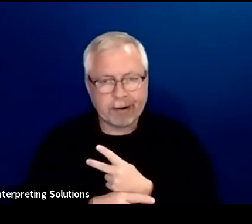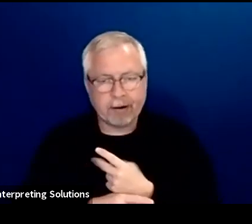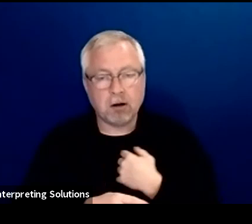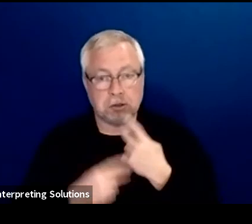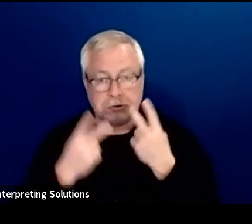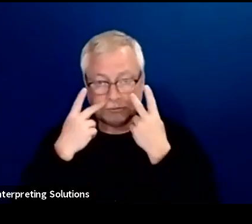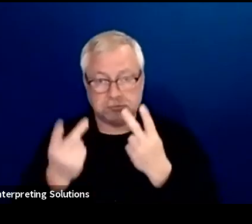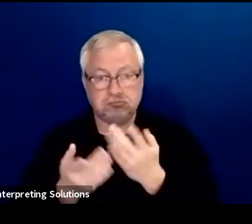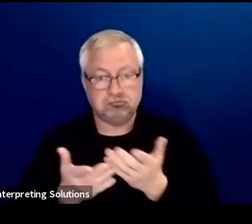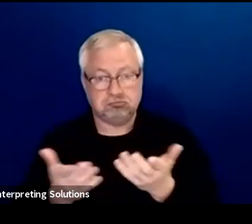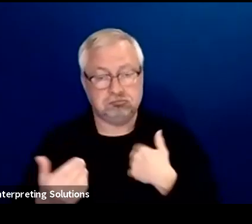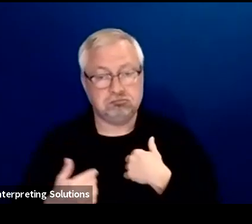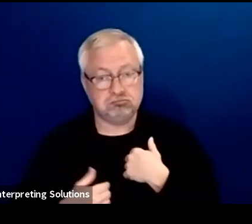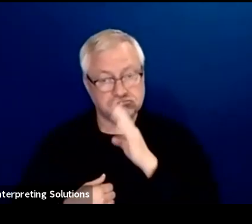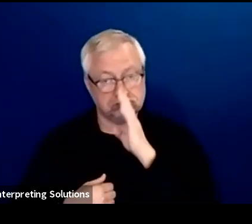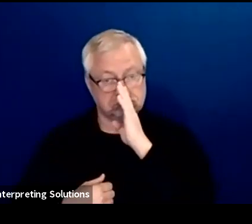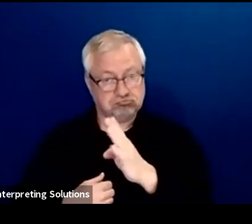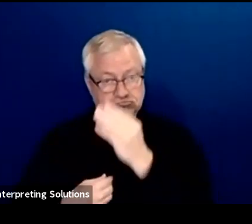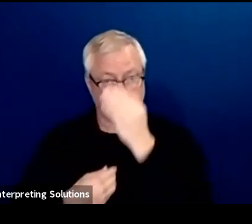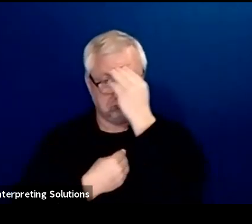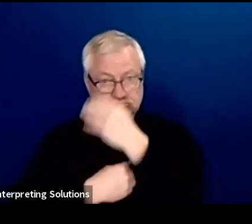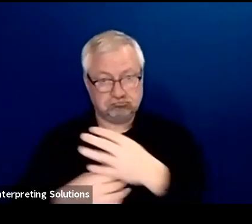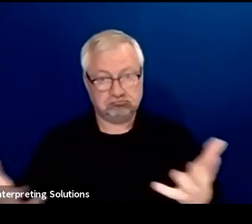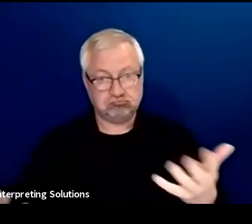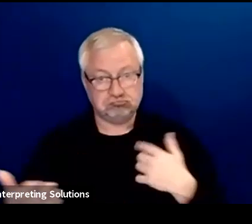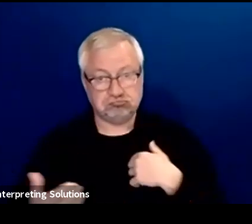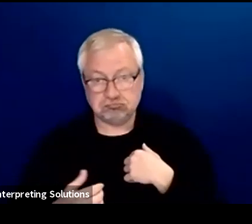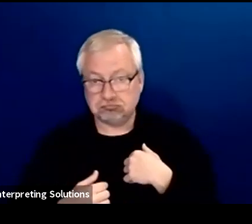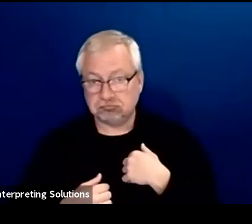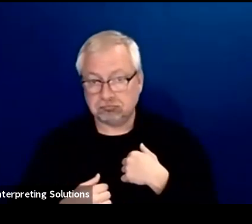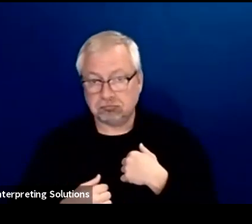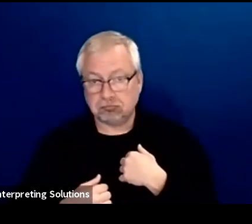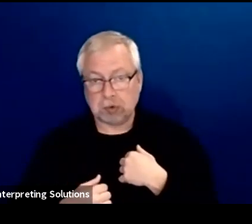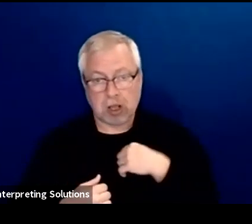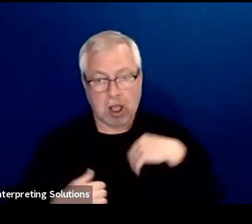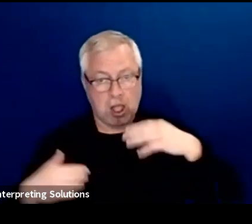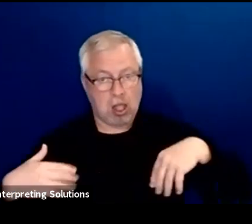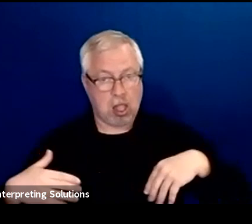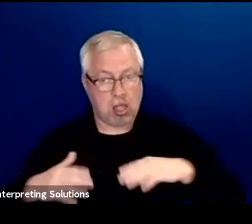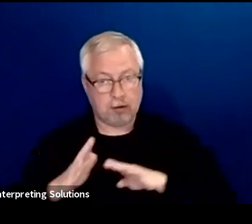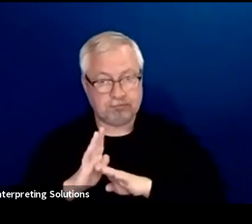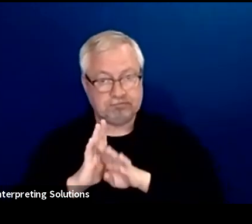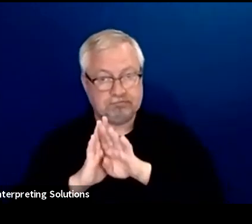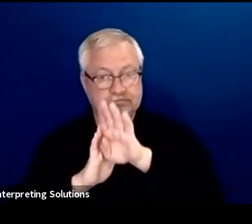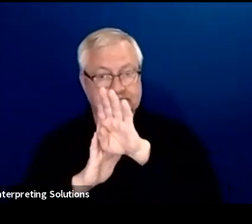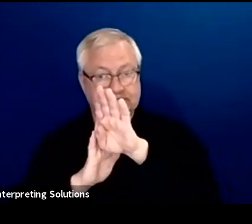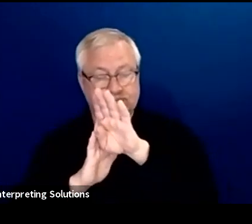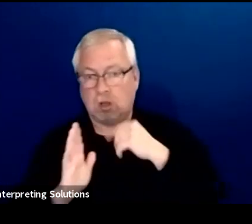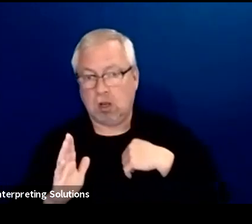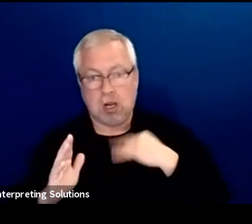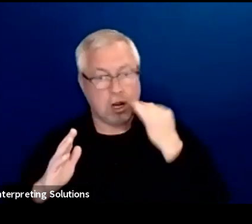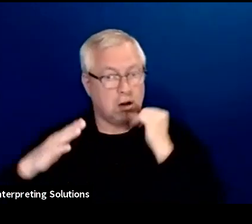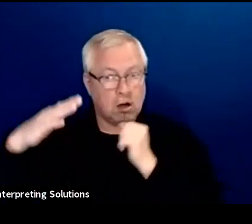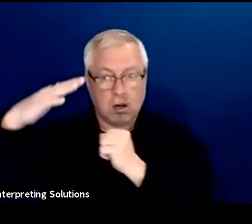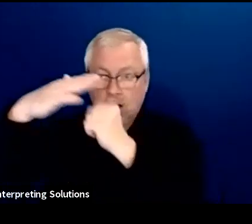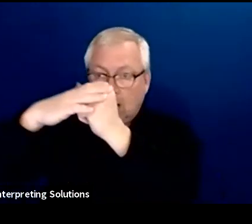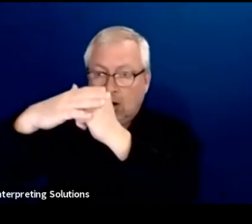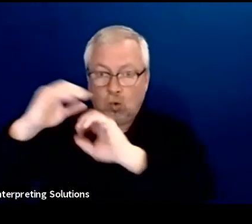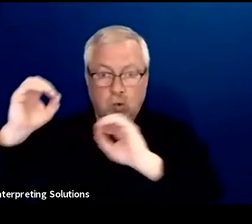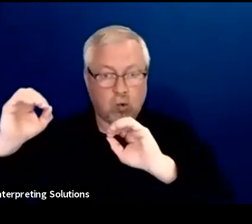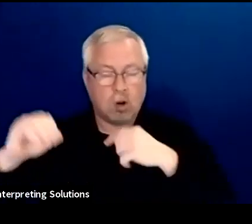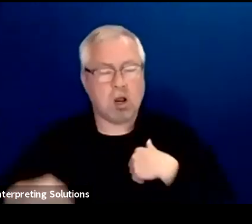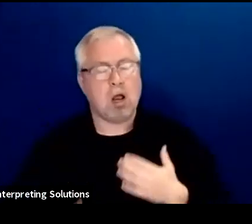you, not hitting the peak in the hospitals will be the happiest day of my life. So we're going to err on the side of making sure